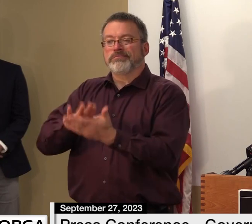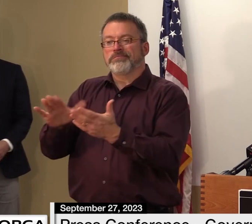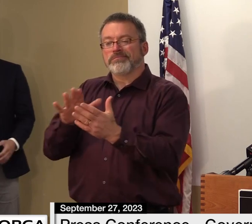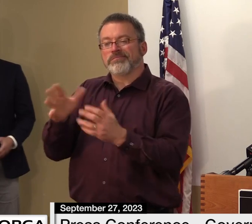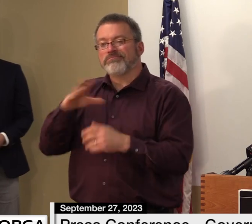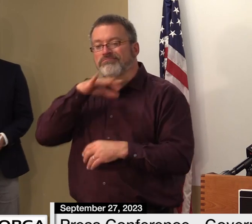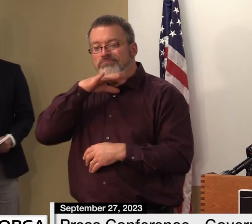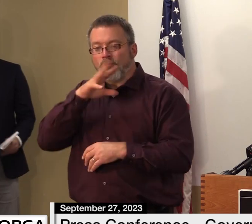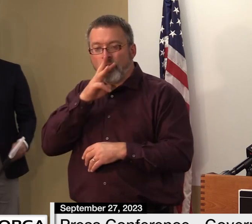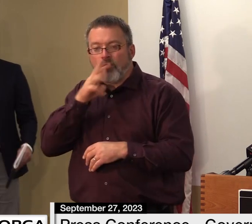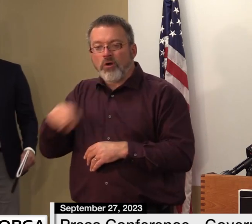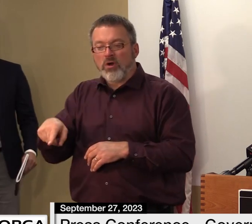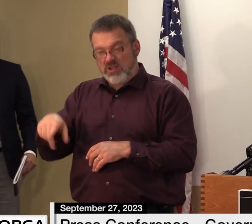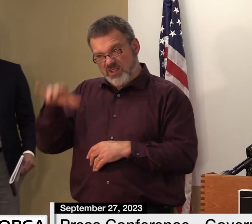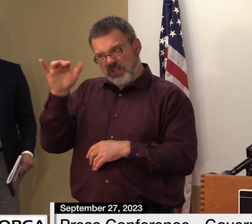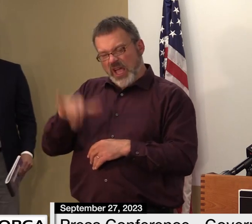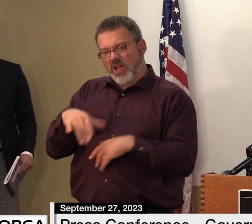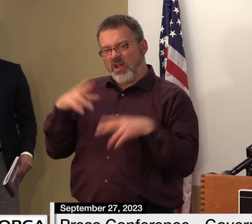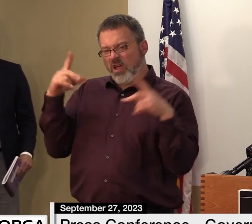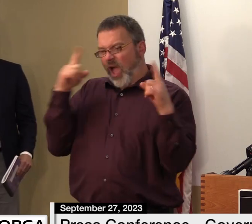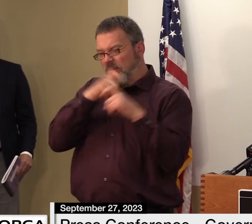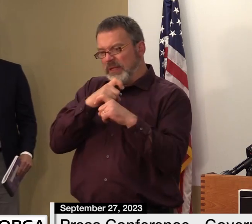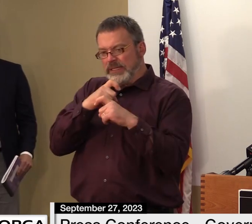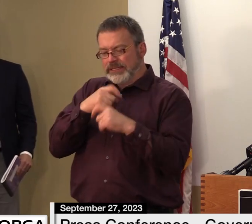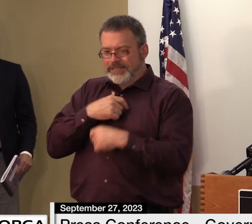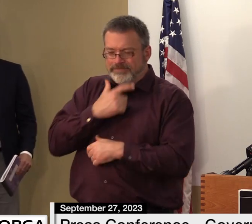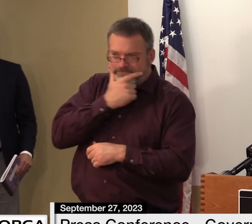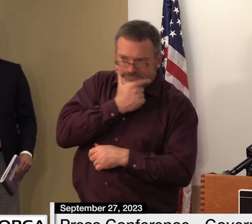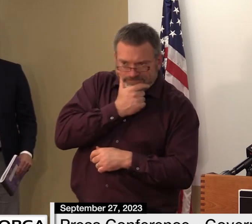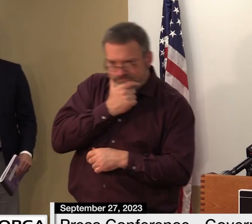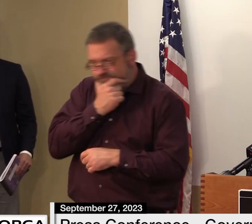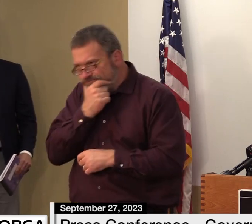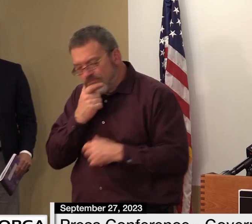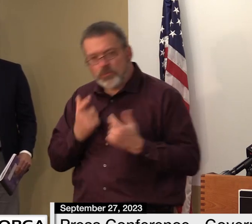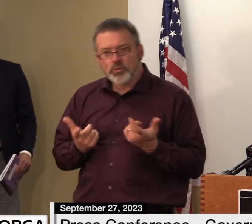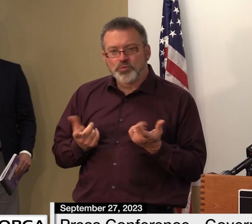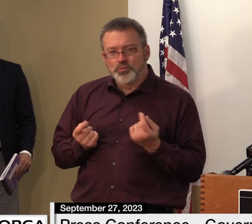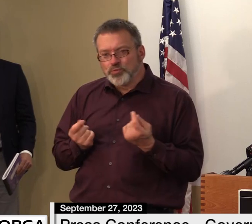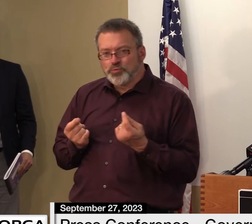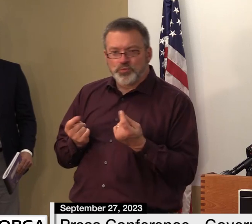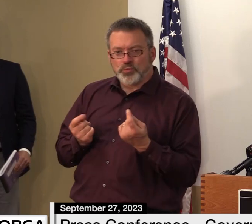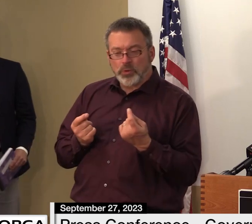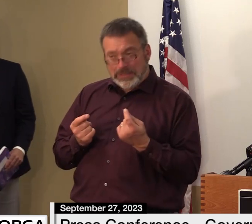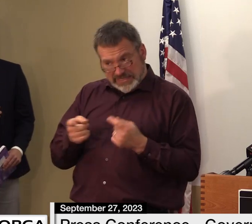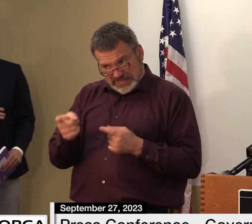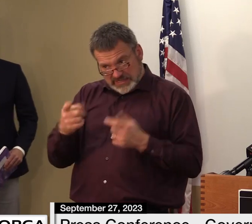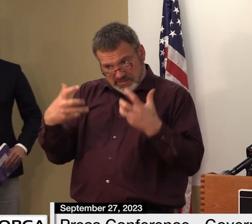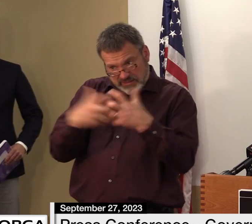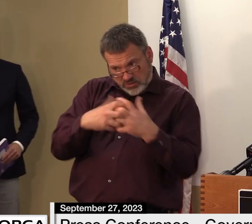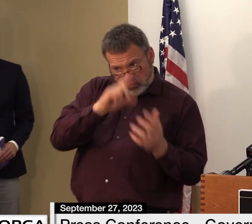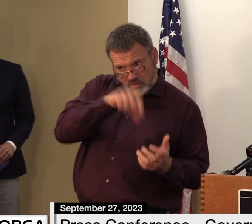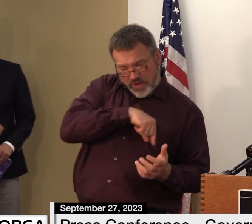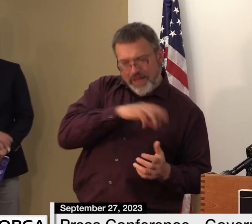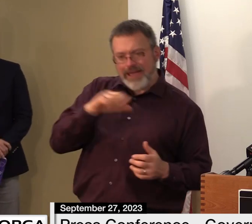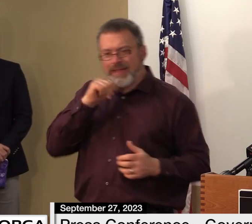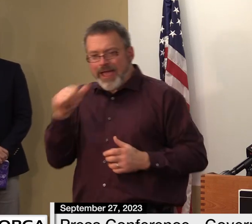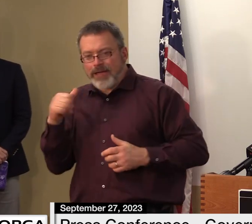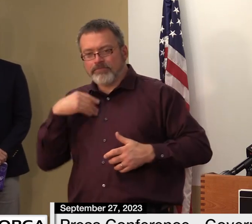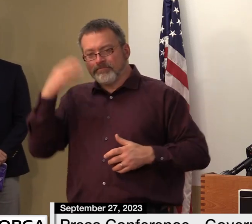So we haven't received the determination yet as to whether they'll be qualifying for categories A through